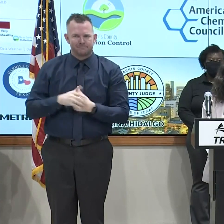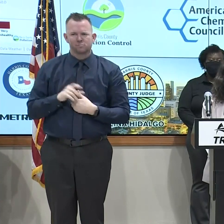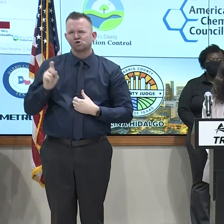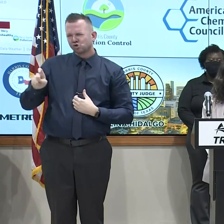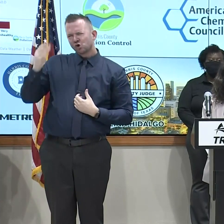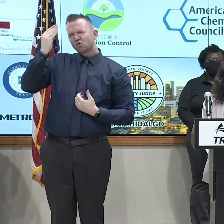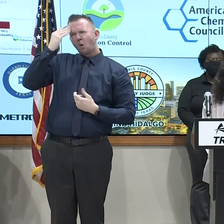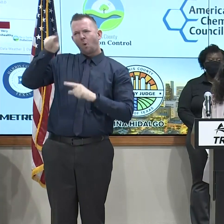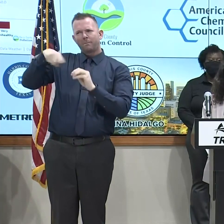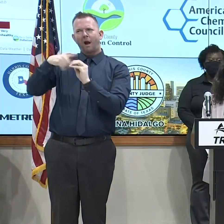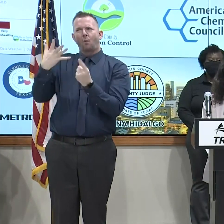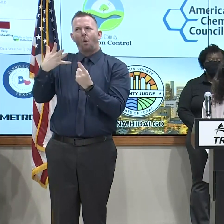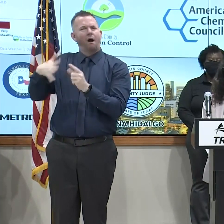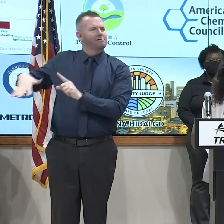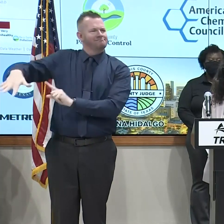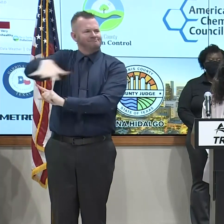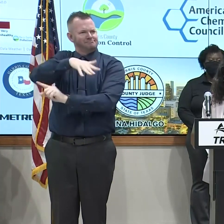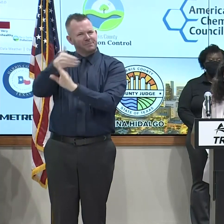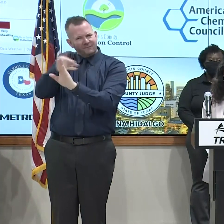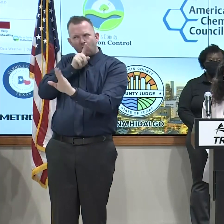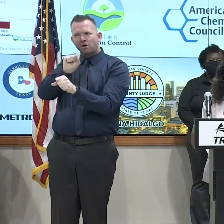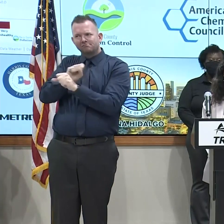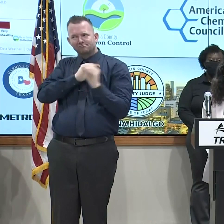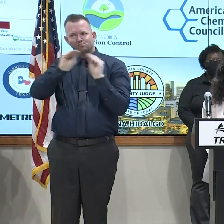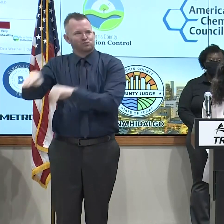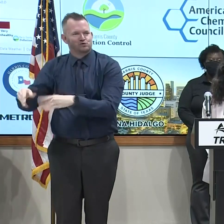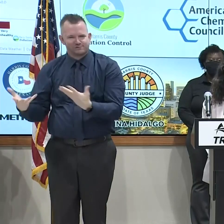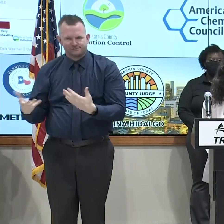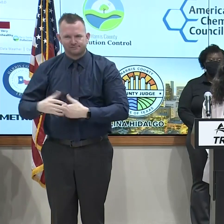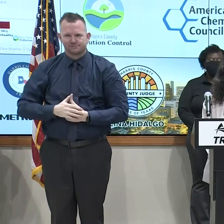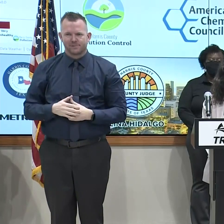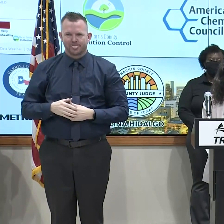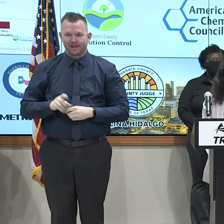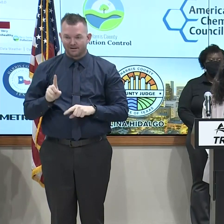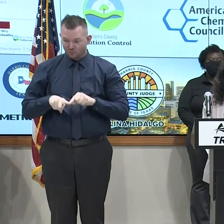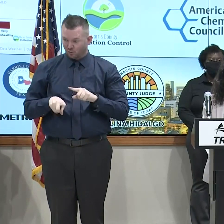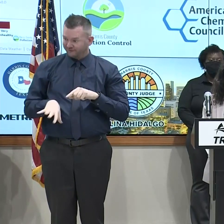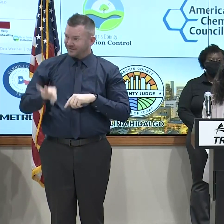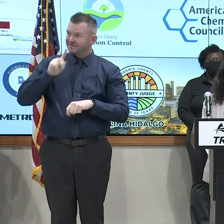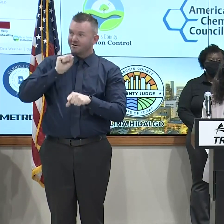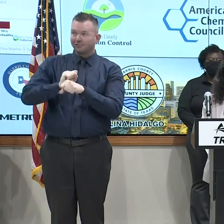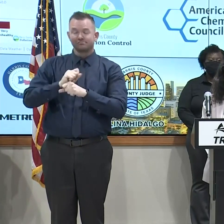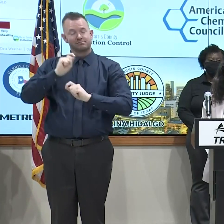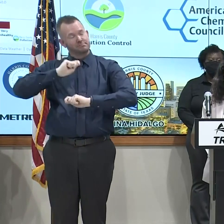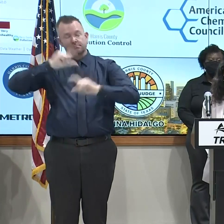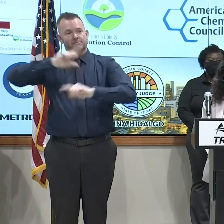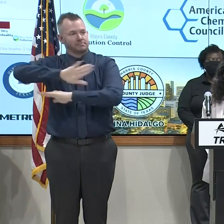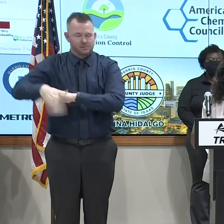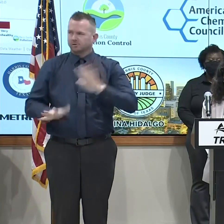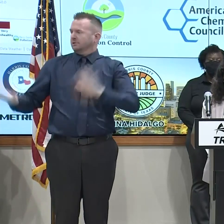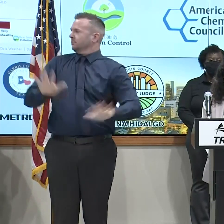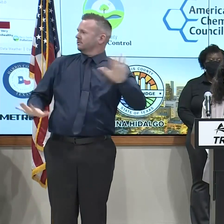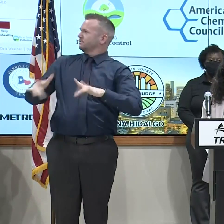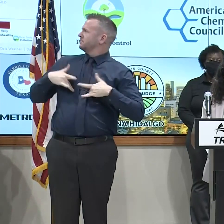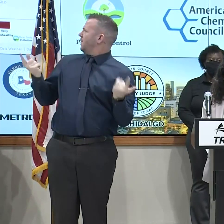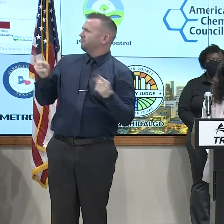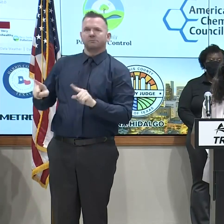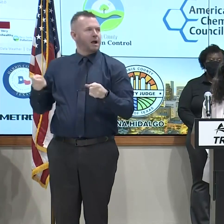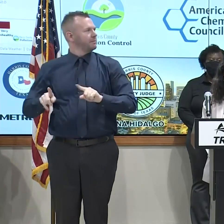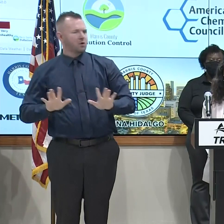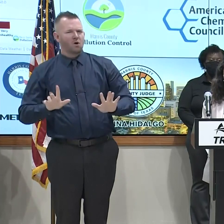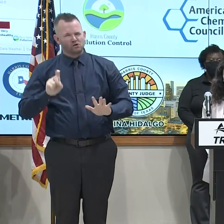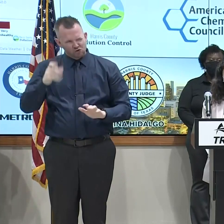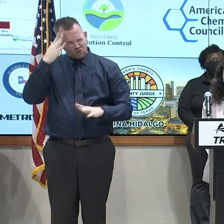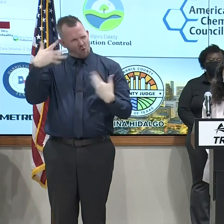find out in the middle of the night when an earth-shattering explosion rocks their home while their children sleep, or